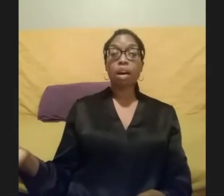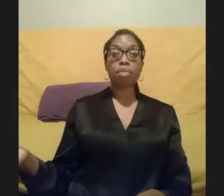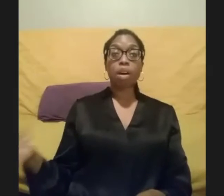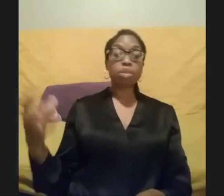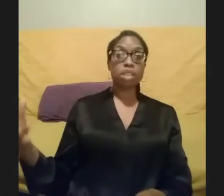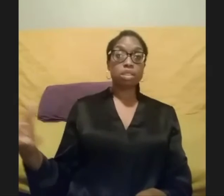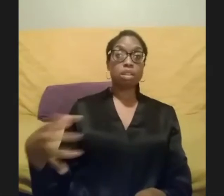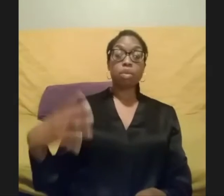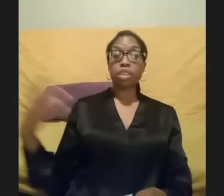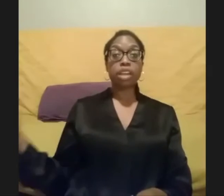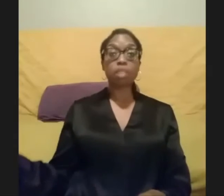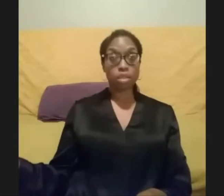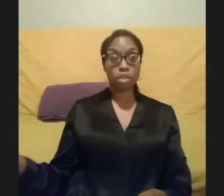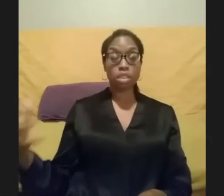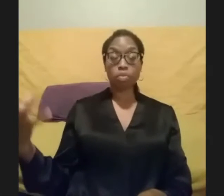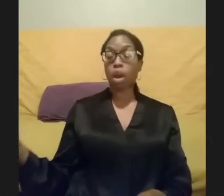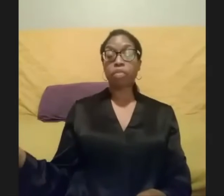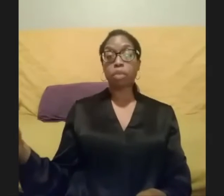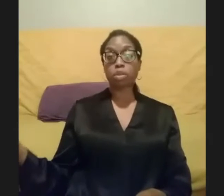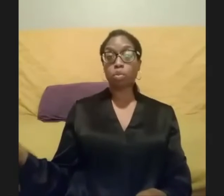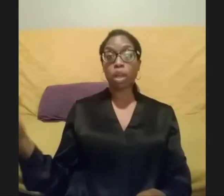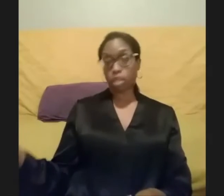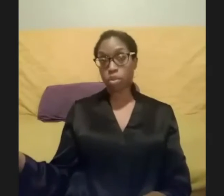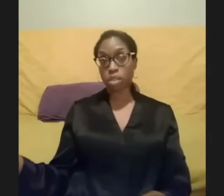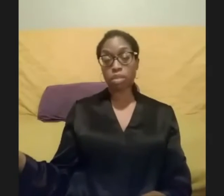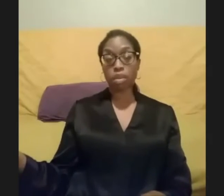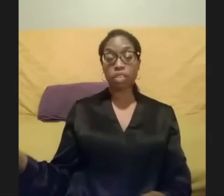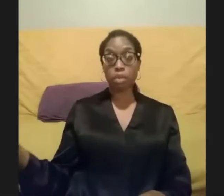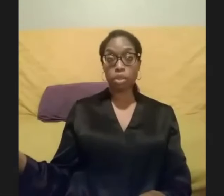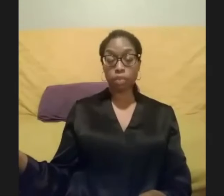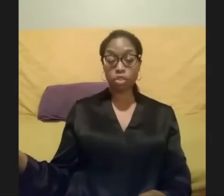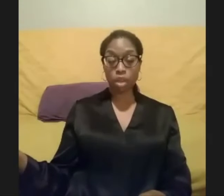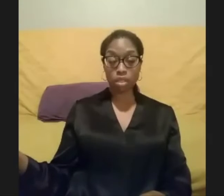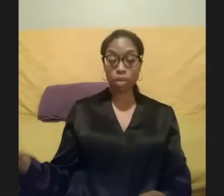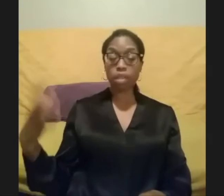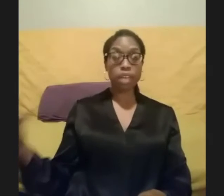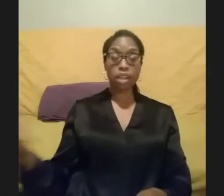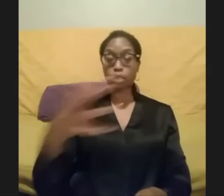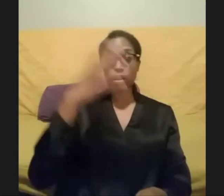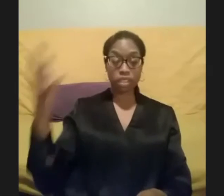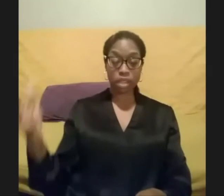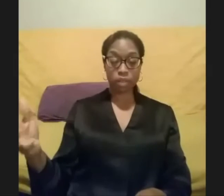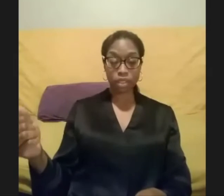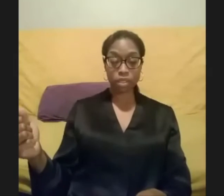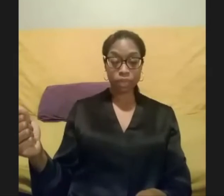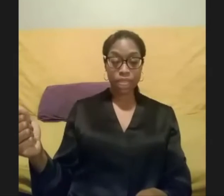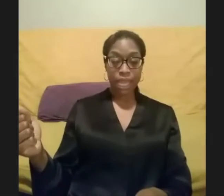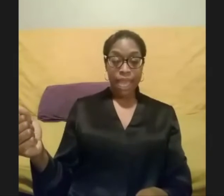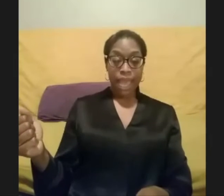All those things, along with the hair loss, which is often the most well-known symptom of chemotherapy drugs, but all of that is part of the side effects. And then